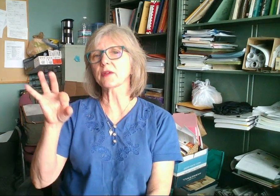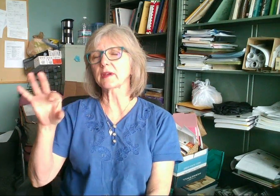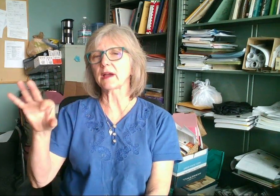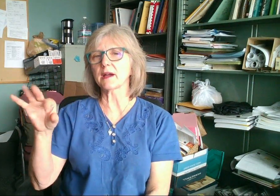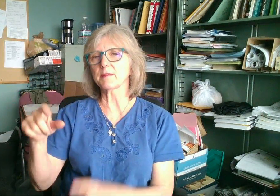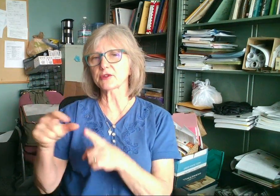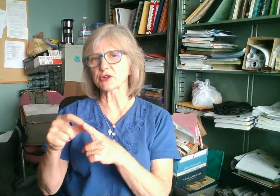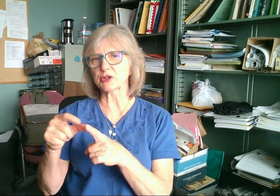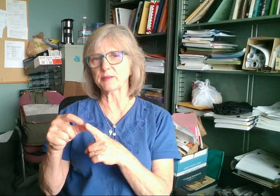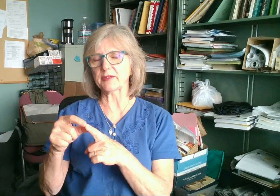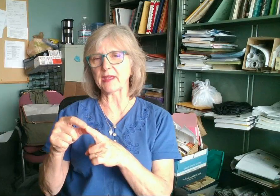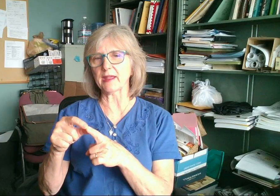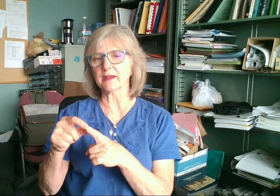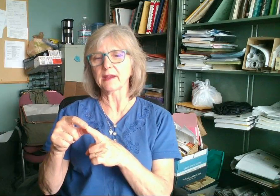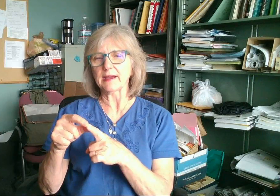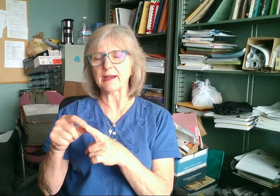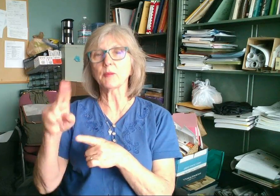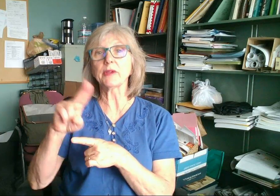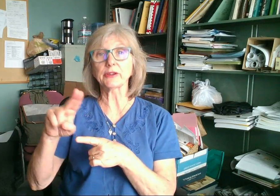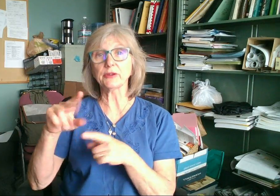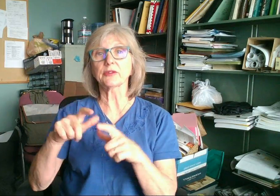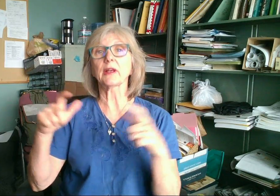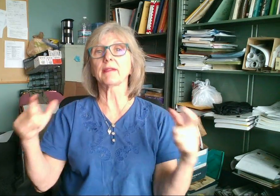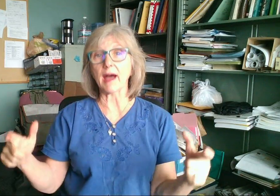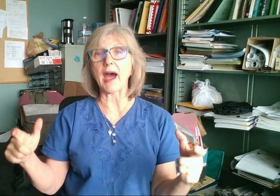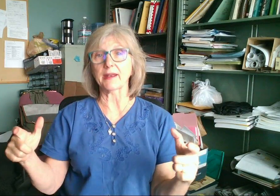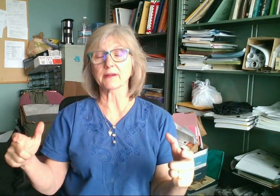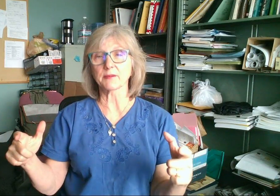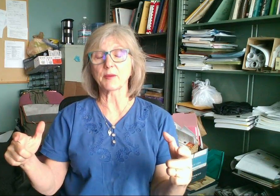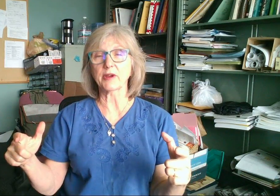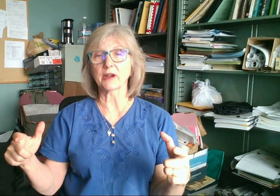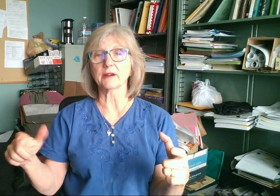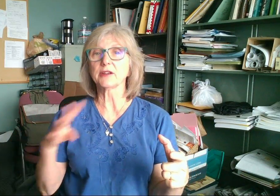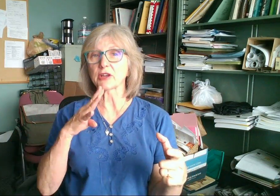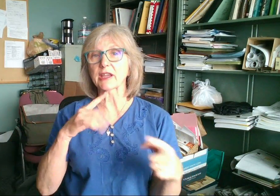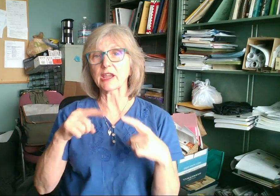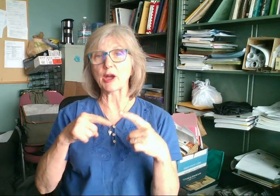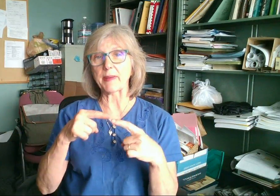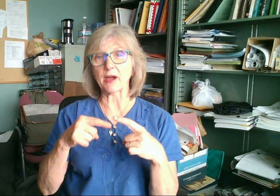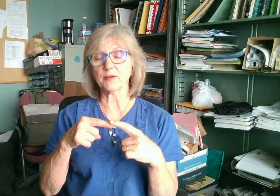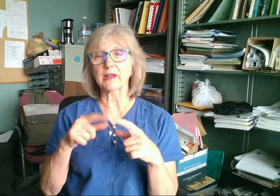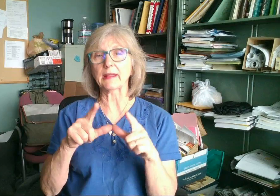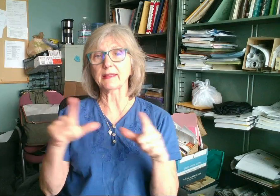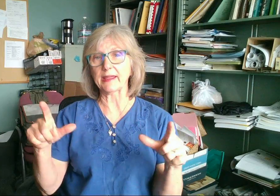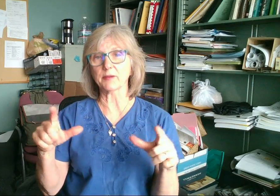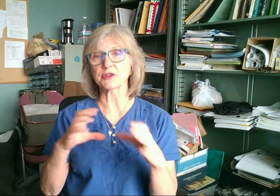out terms that we'll use a lot when we're talking about language